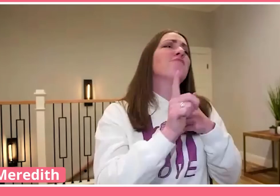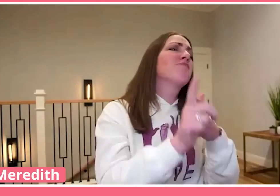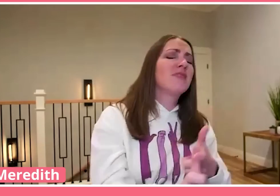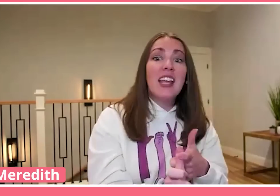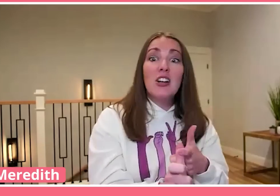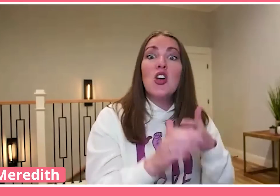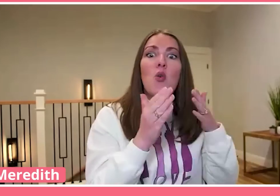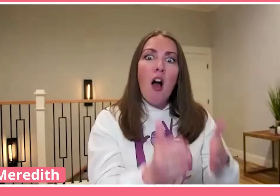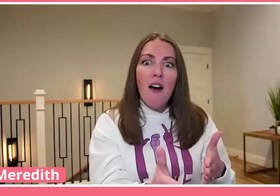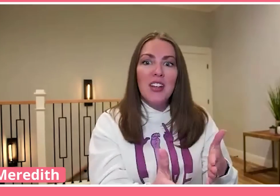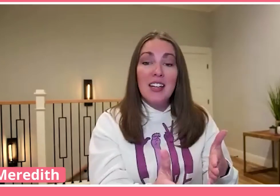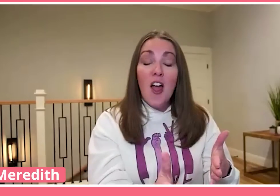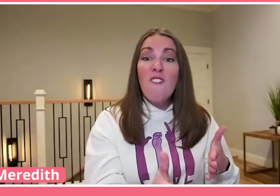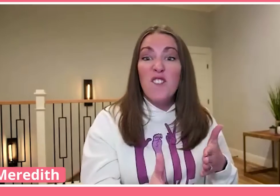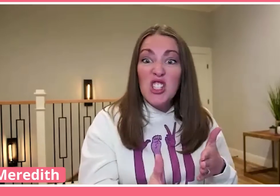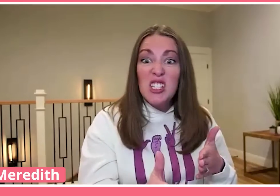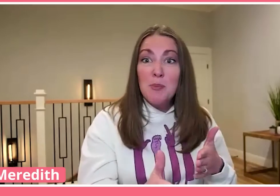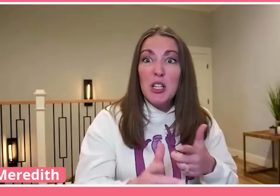they're so confident versus a sprinter.